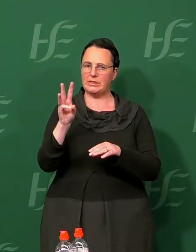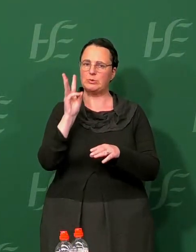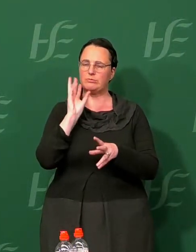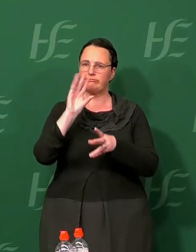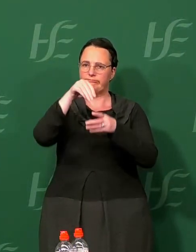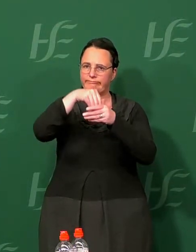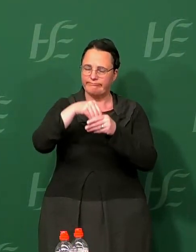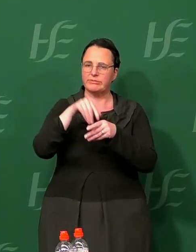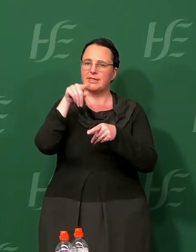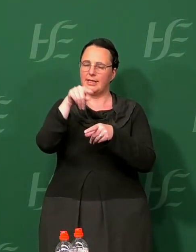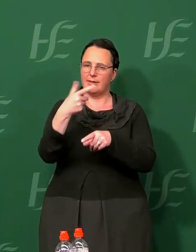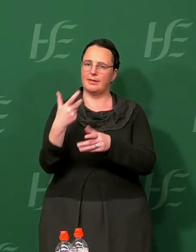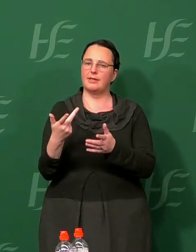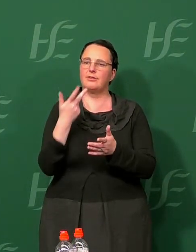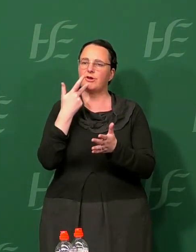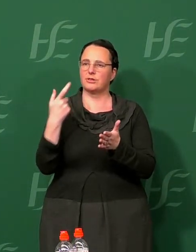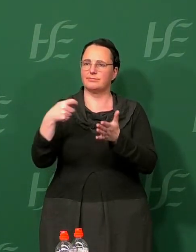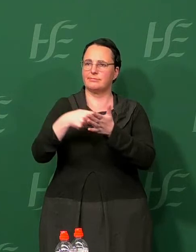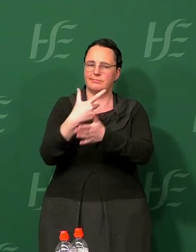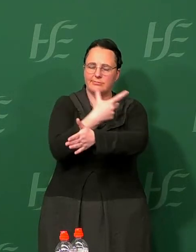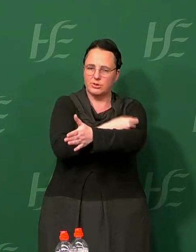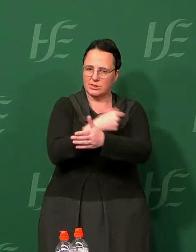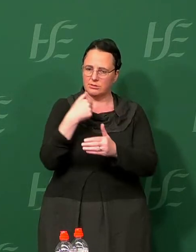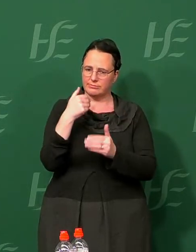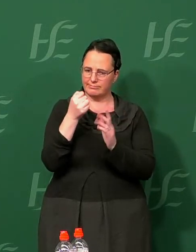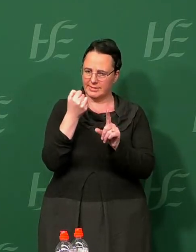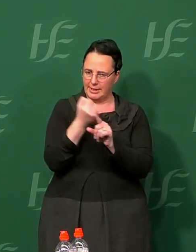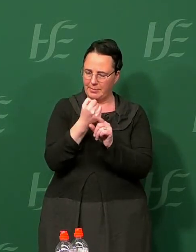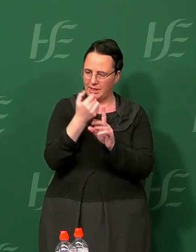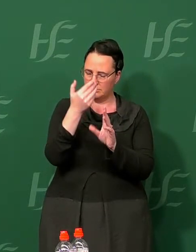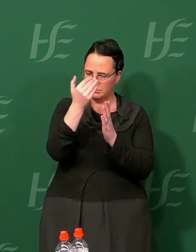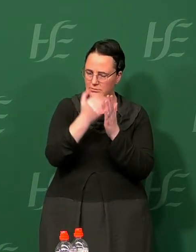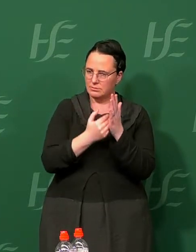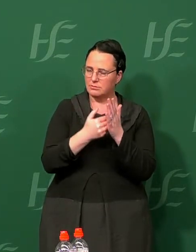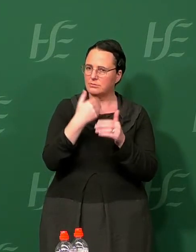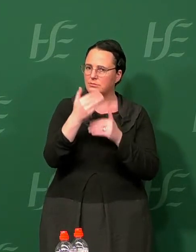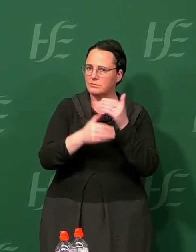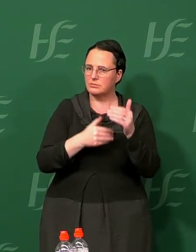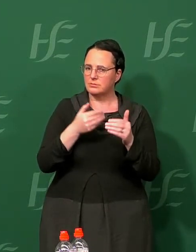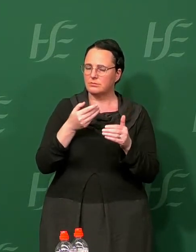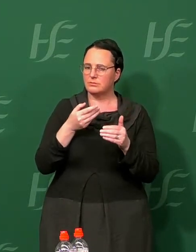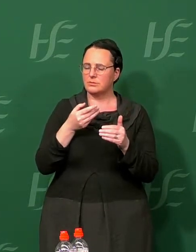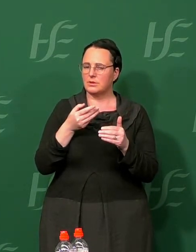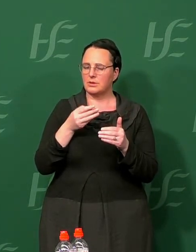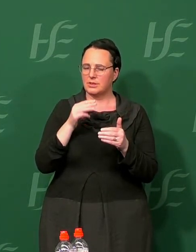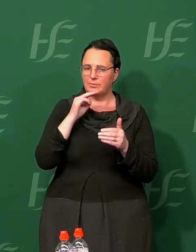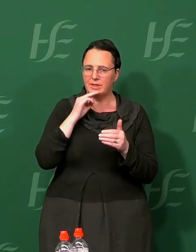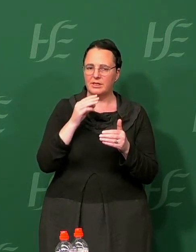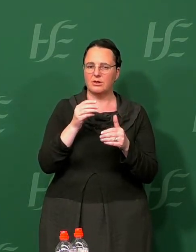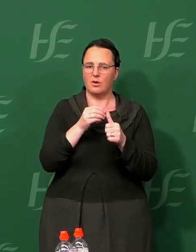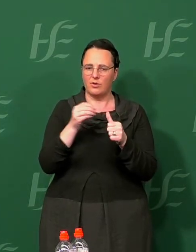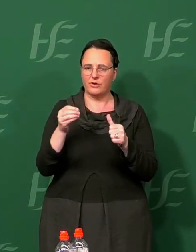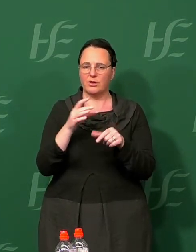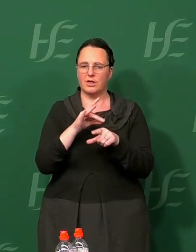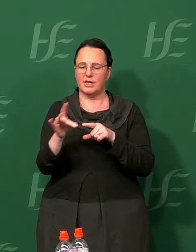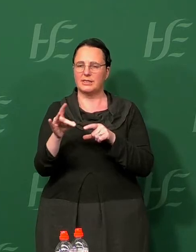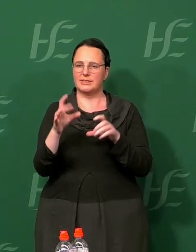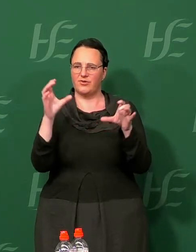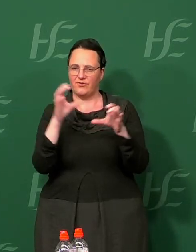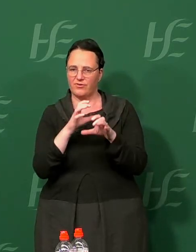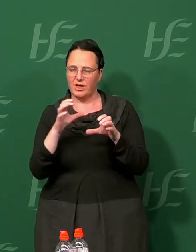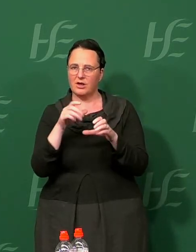in the accelerated booster vaccination campaign, they're going to be deferring routine care for the